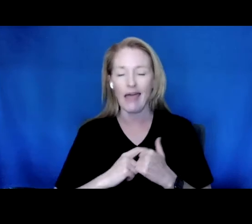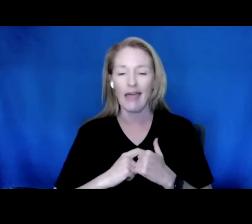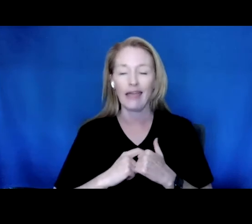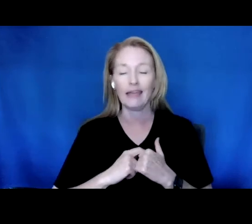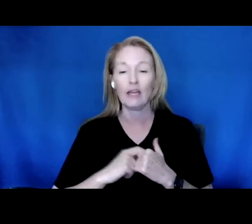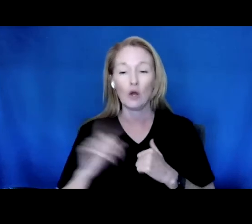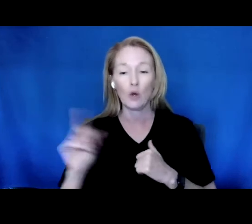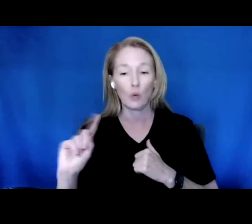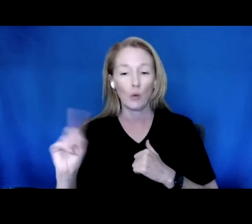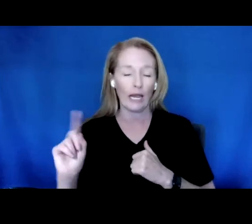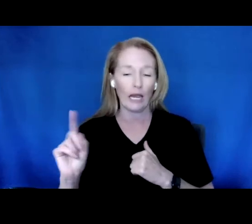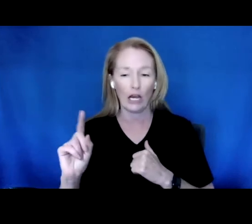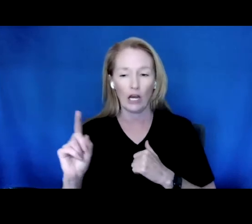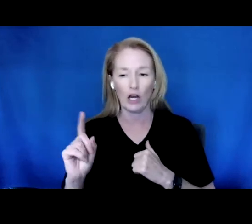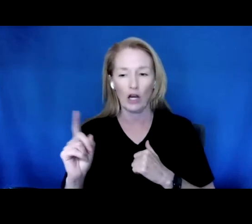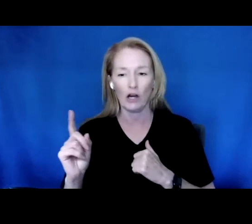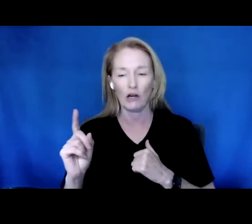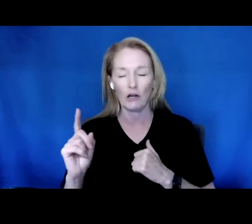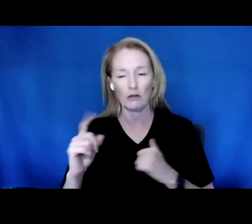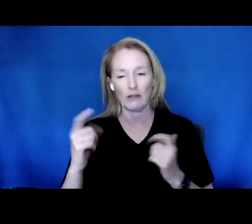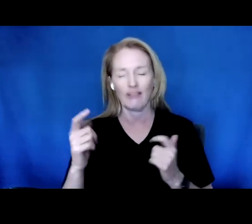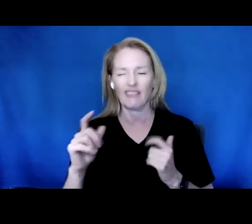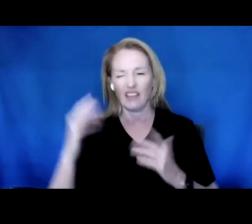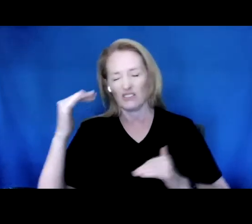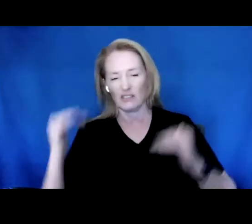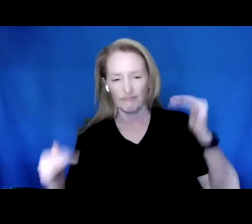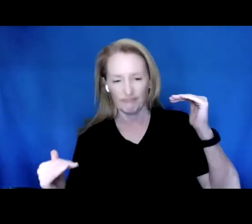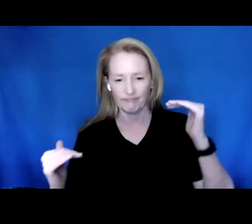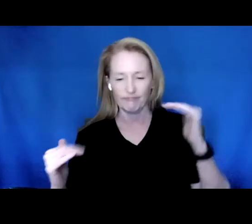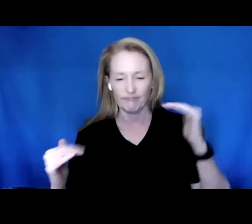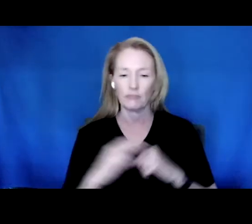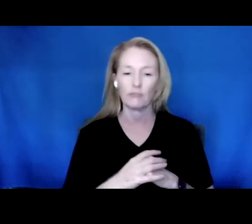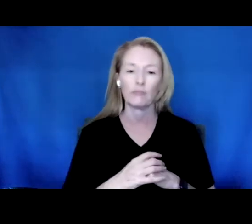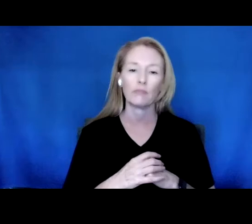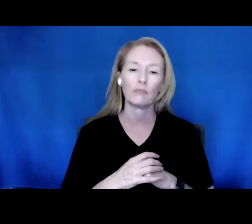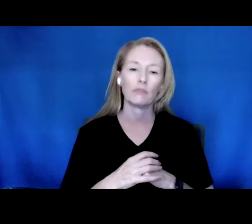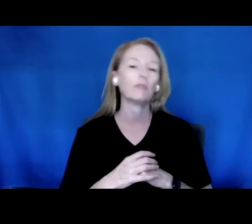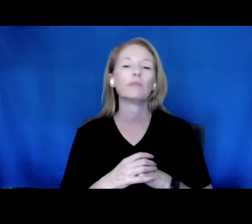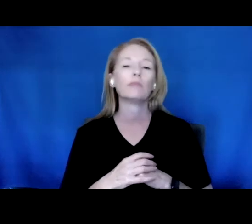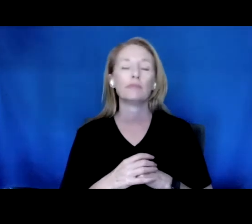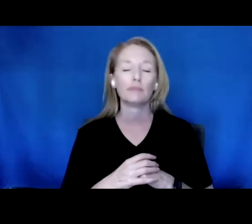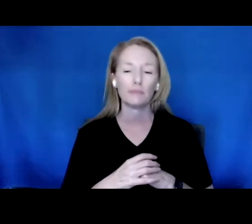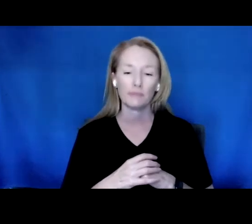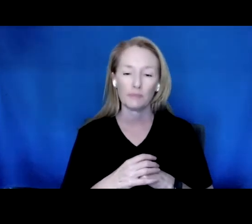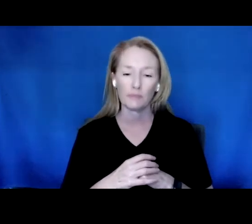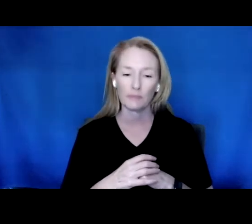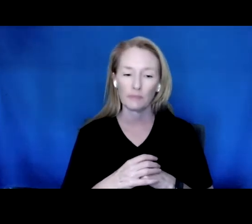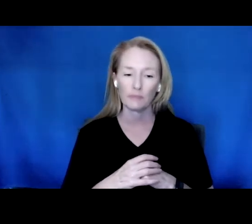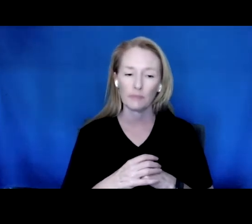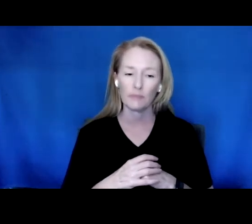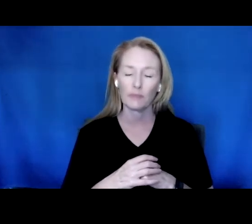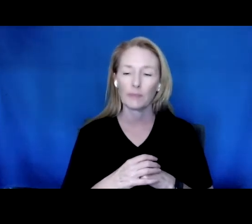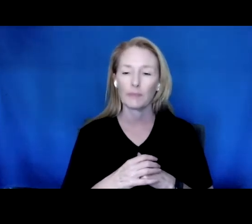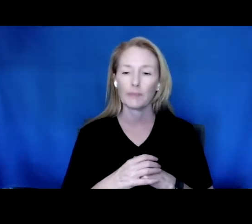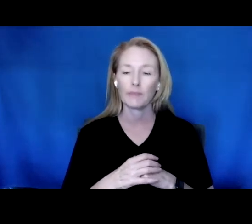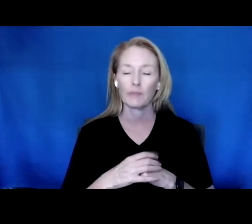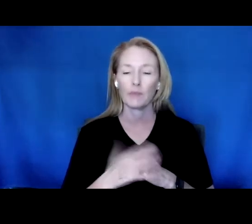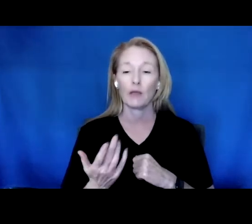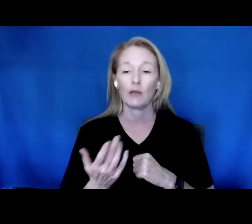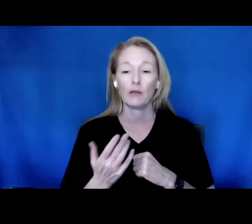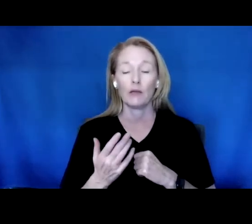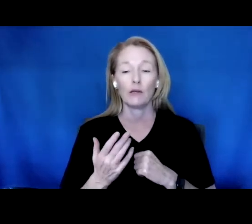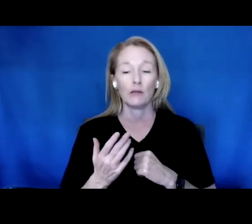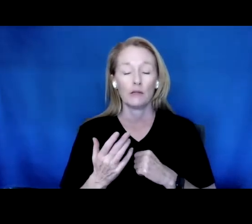amongst priority populations. And the outcome of this analysis is a short list of areas for us to